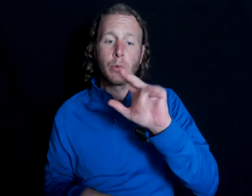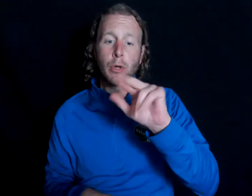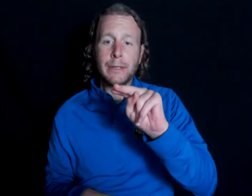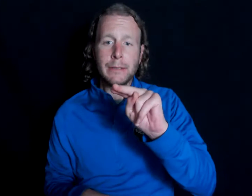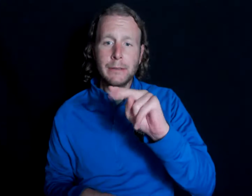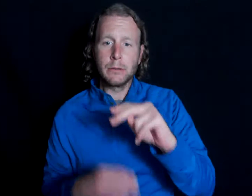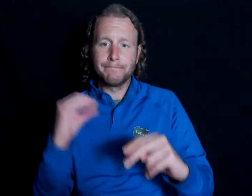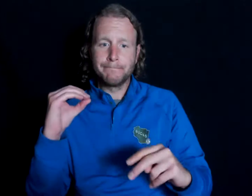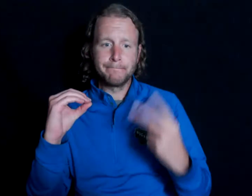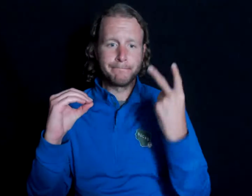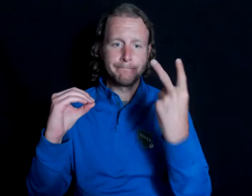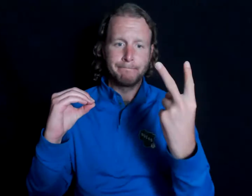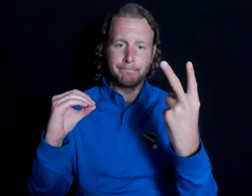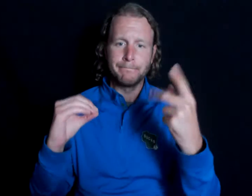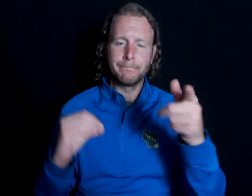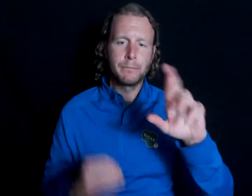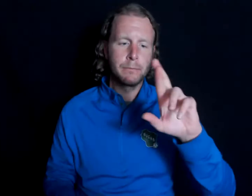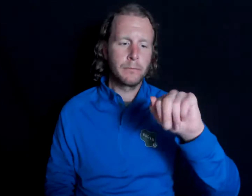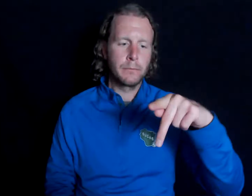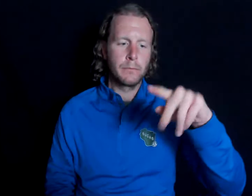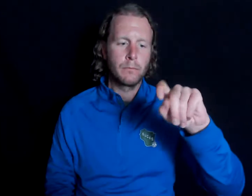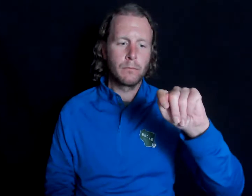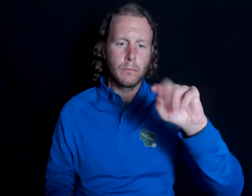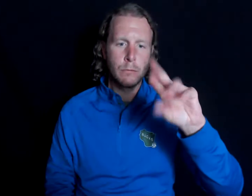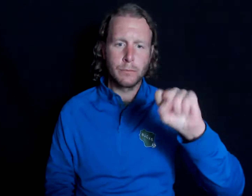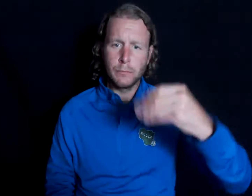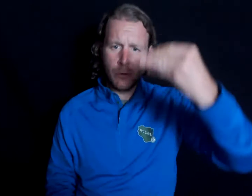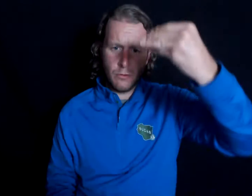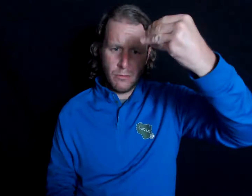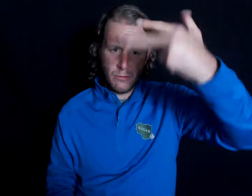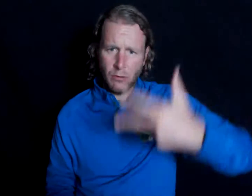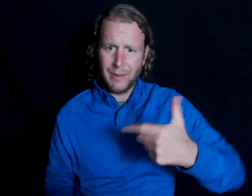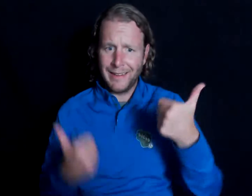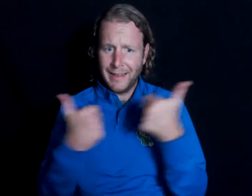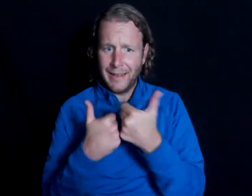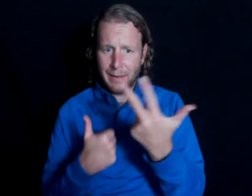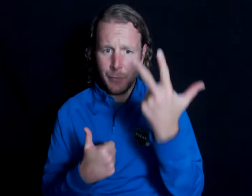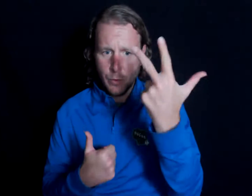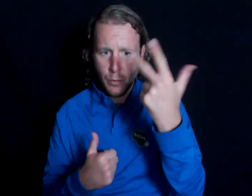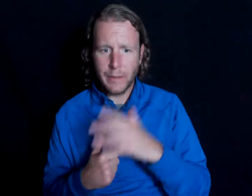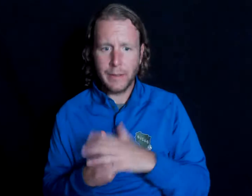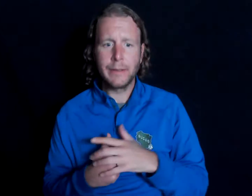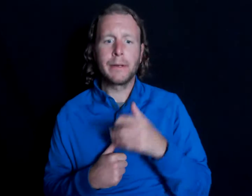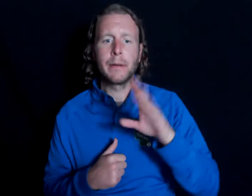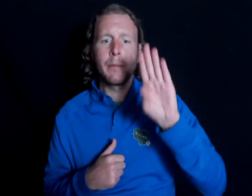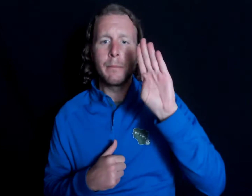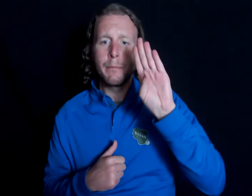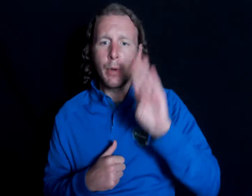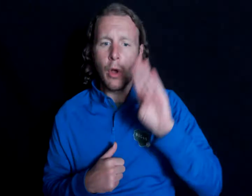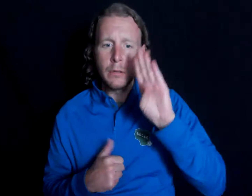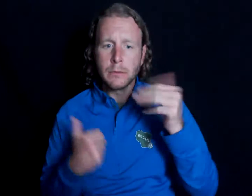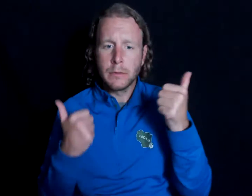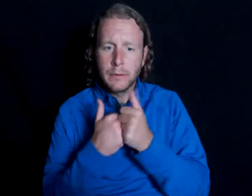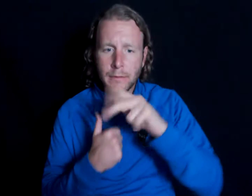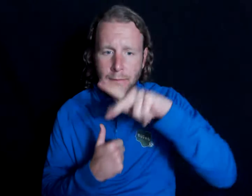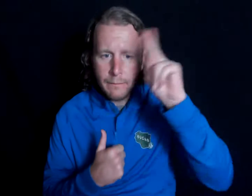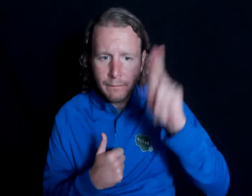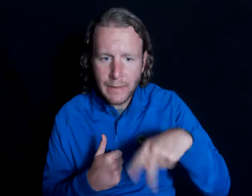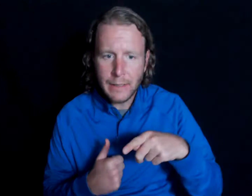game 3s. On TNT, it's Denver, Utah, Boston, Philadelphia, Clippers, and Dallas at 4, 6:30, and 9. It